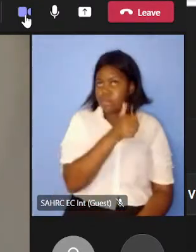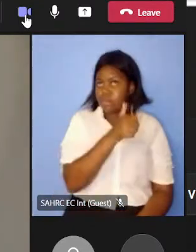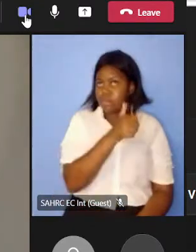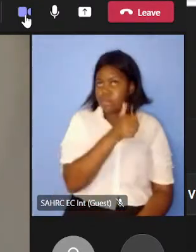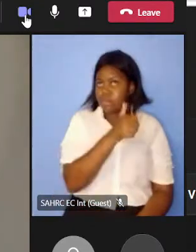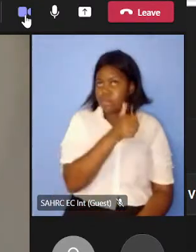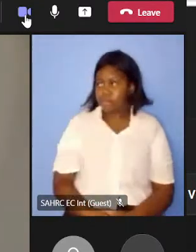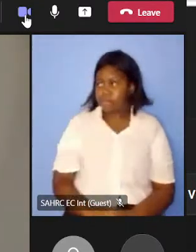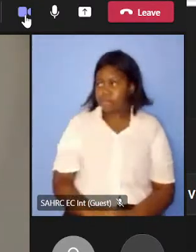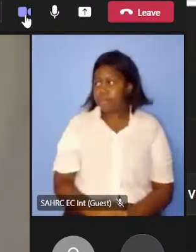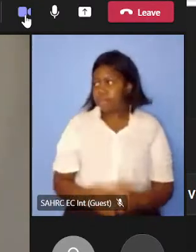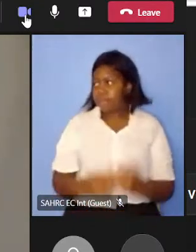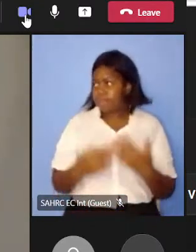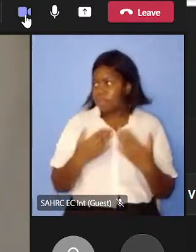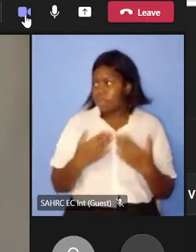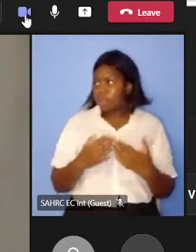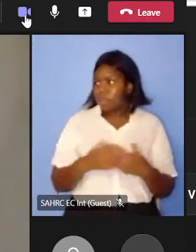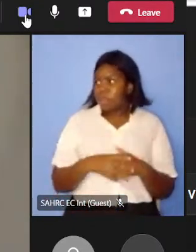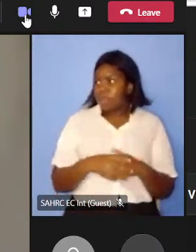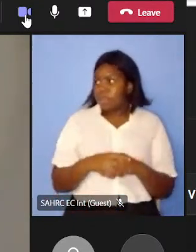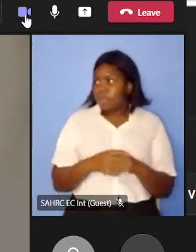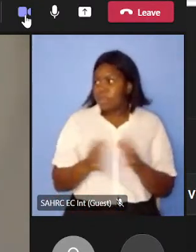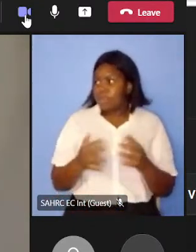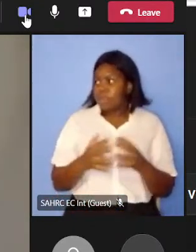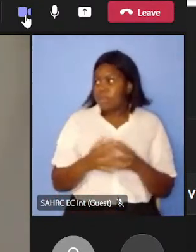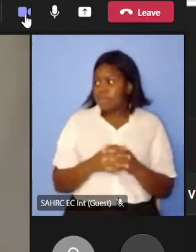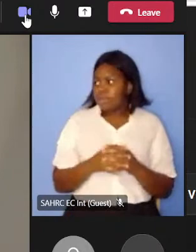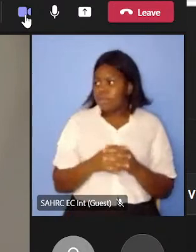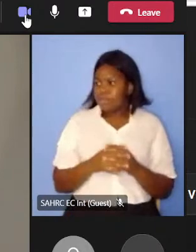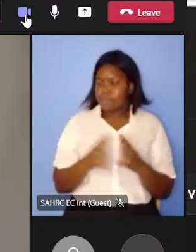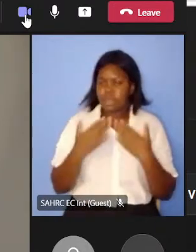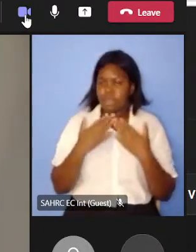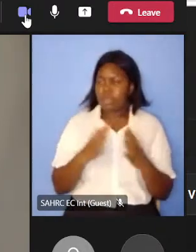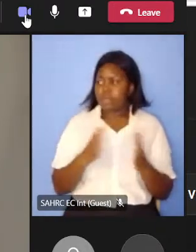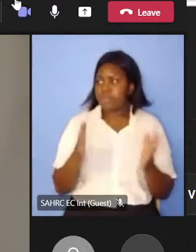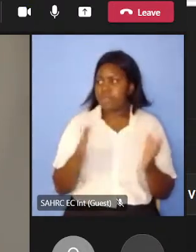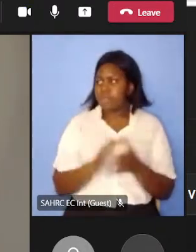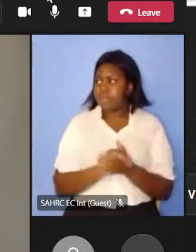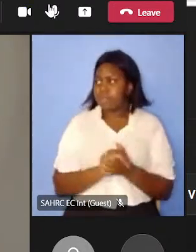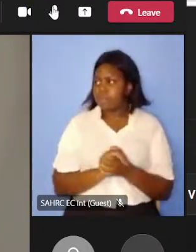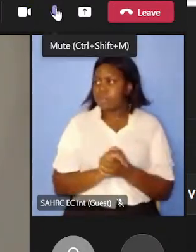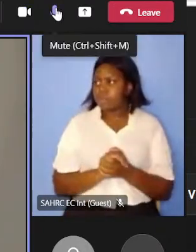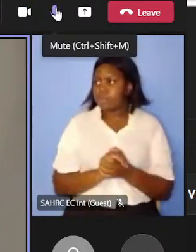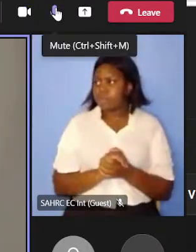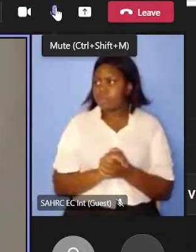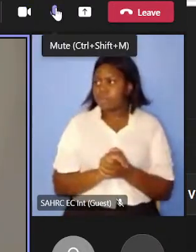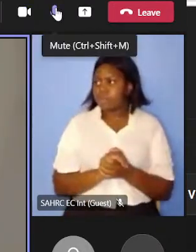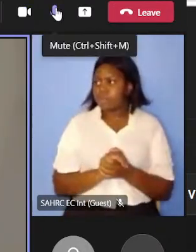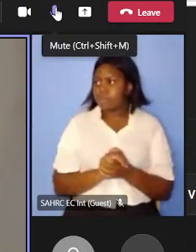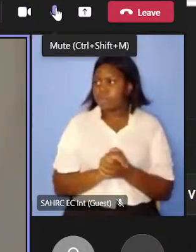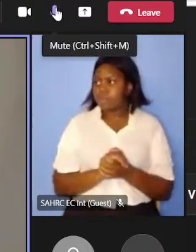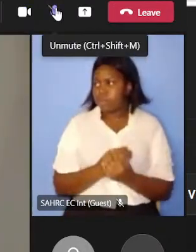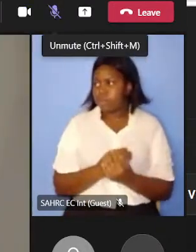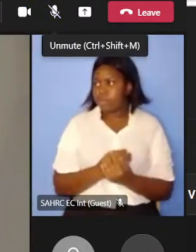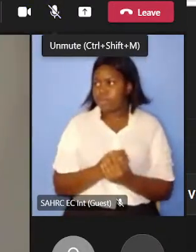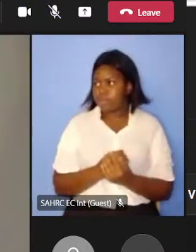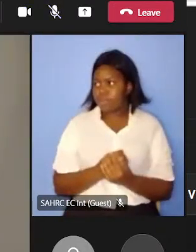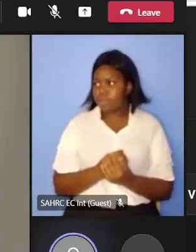the LGBTIQ community as well, forward. So thank you very much. Many thanks.